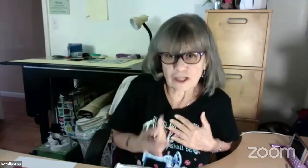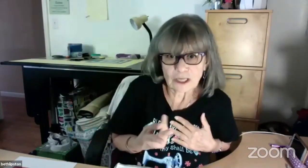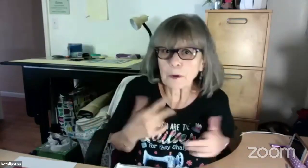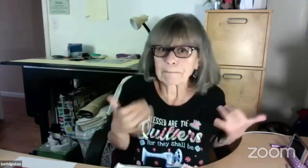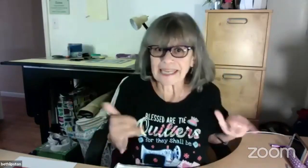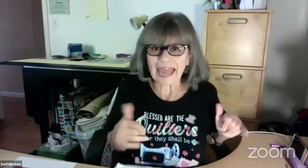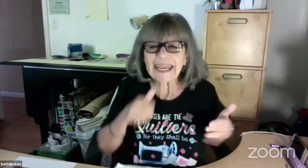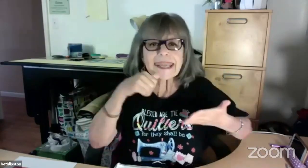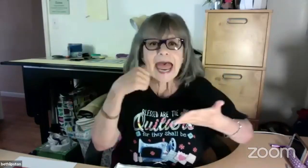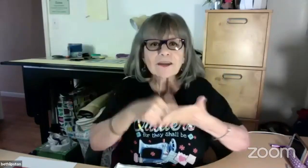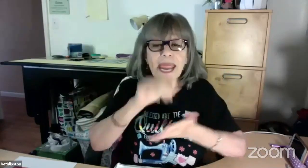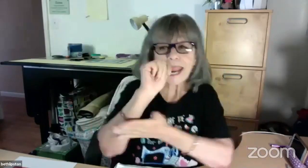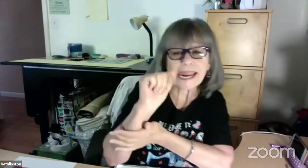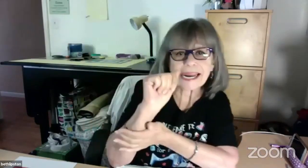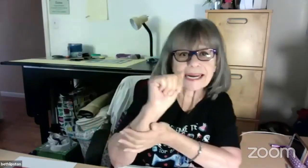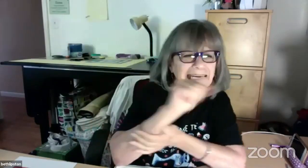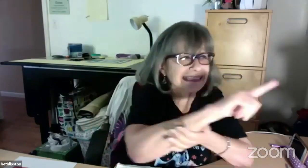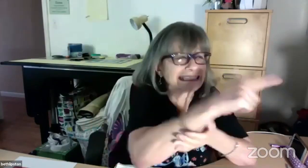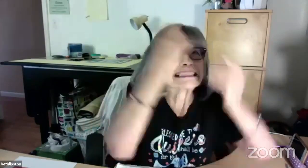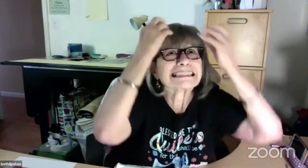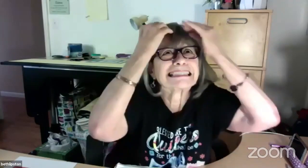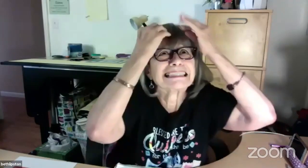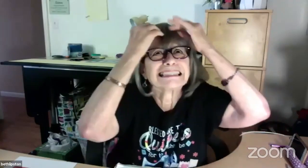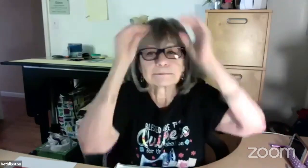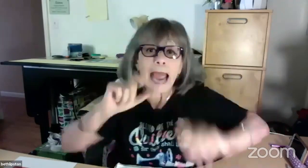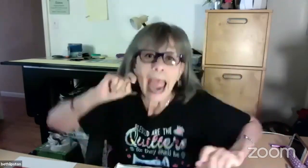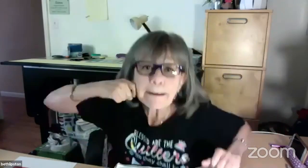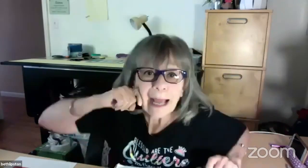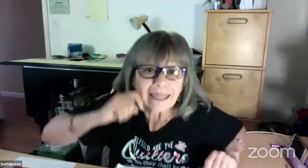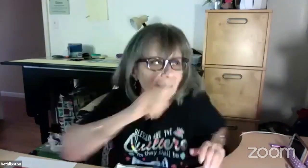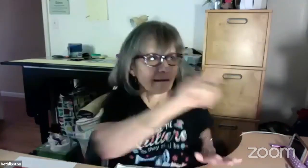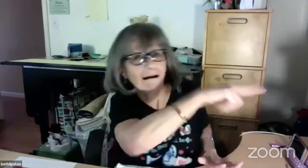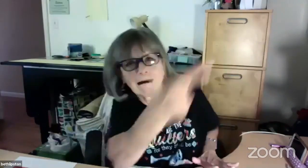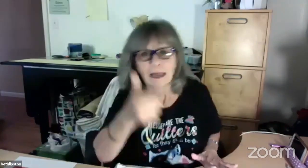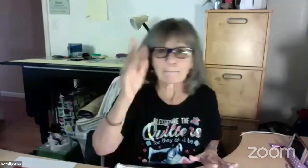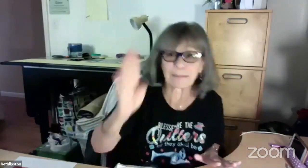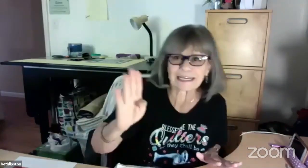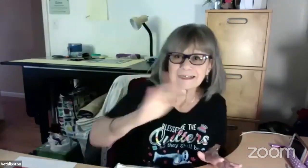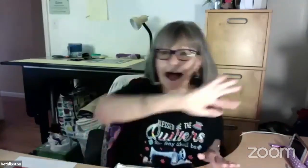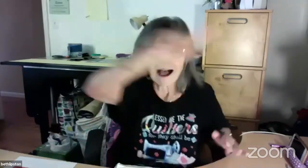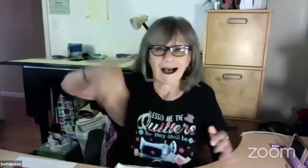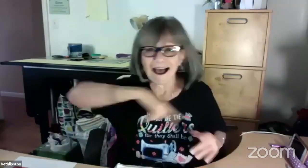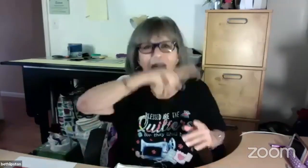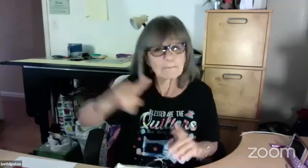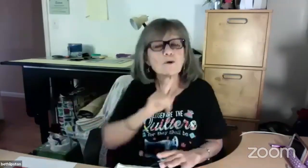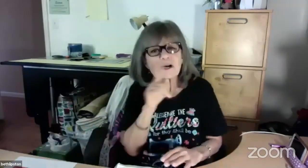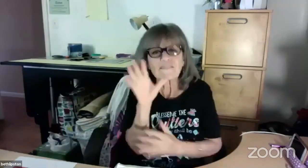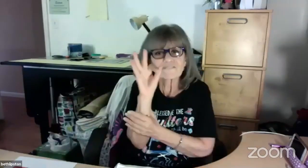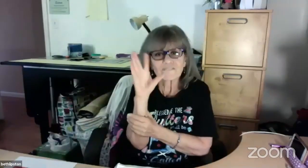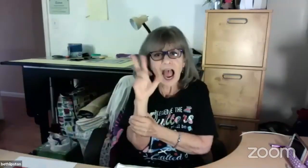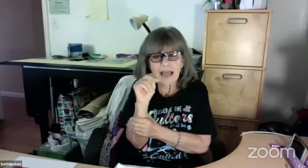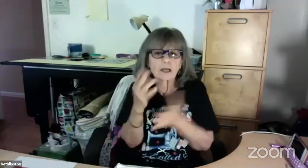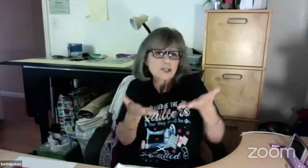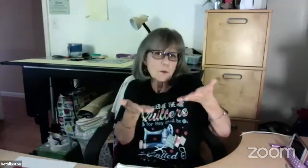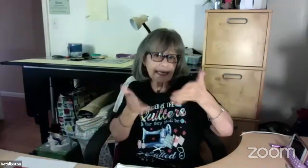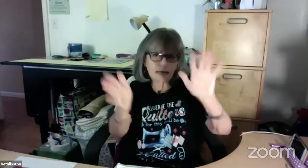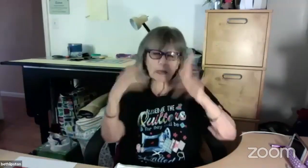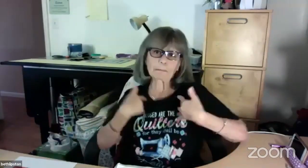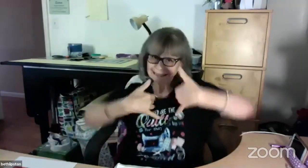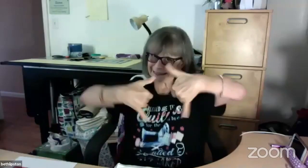just pure enjoyment. Last Thursday, we did a alphabet game, come up with all the signs that